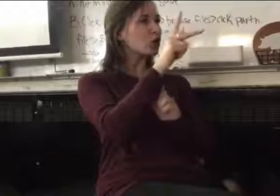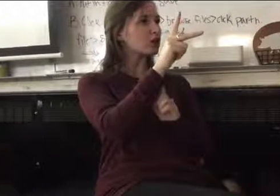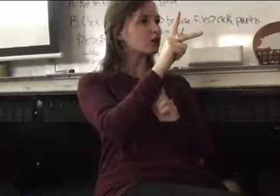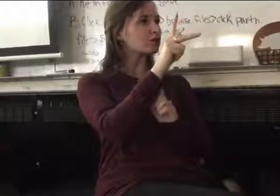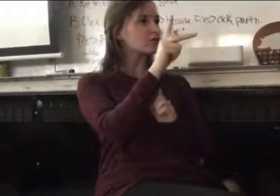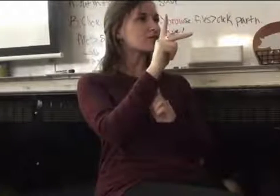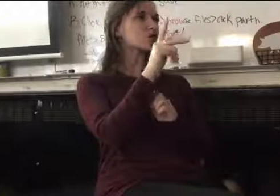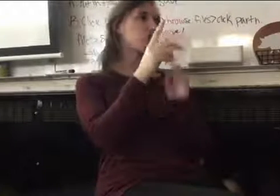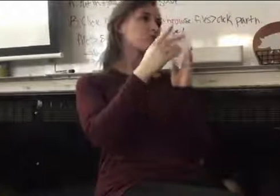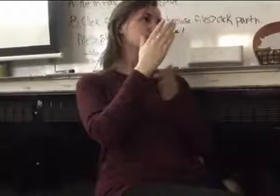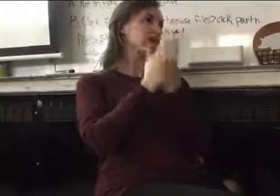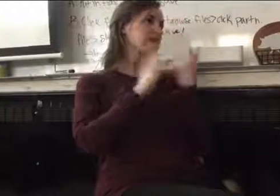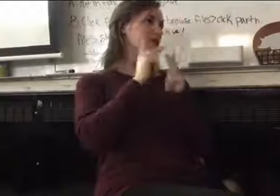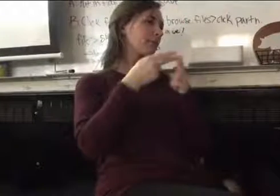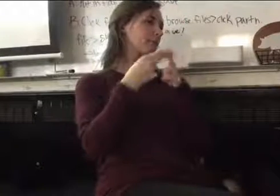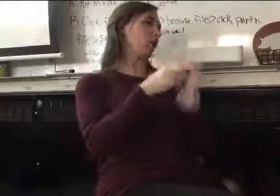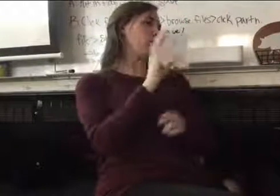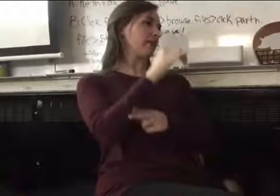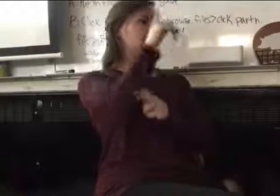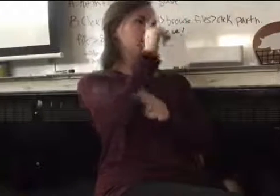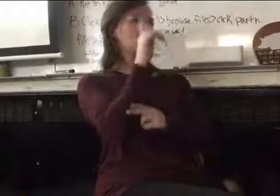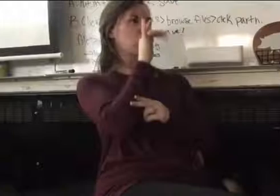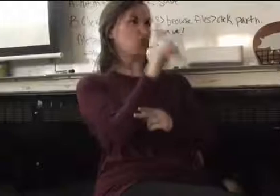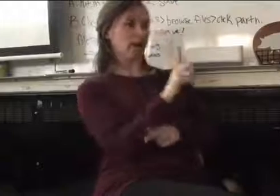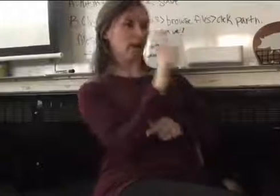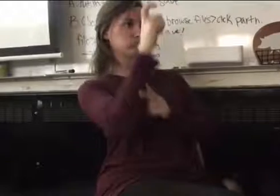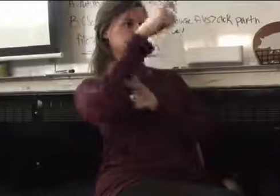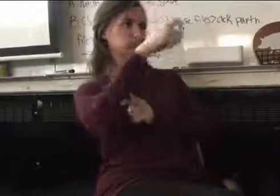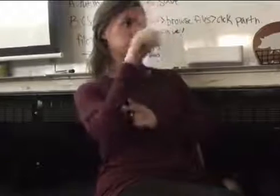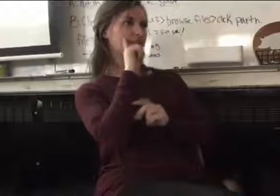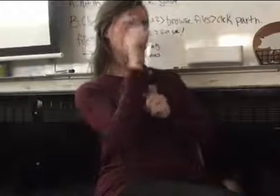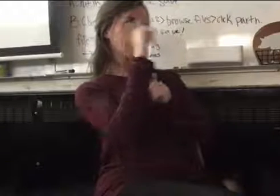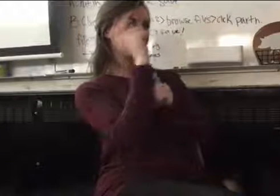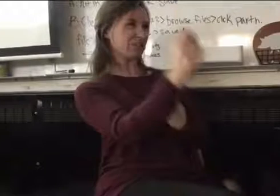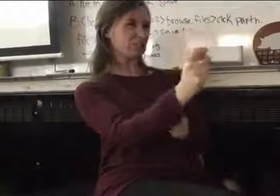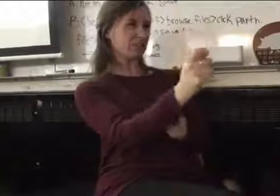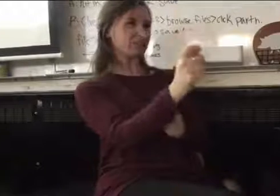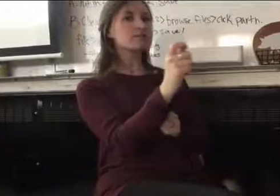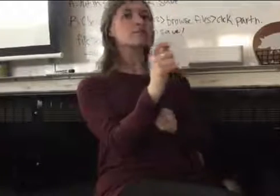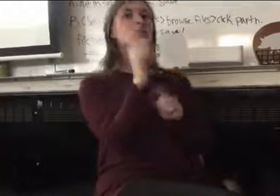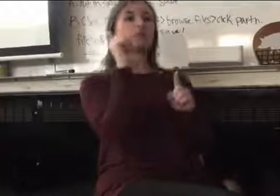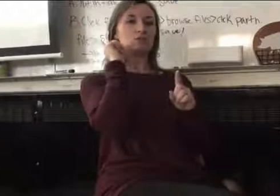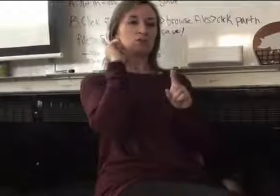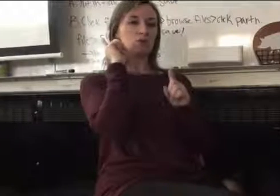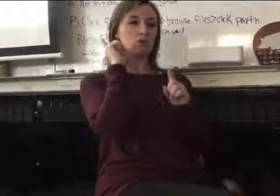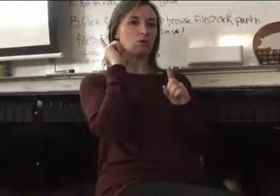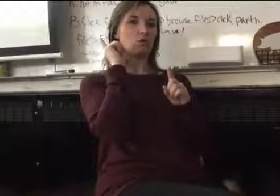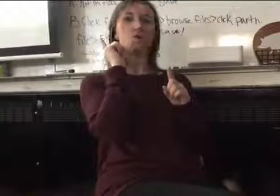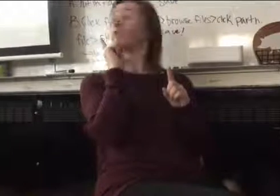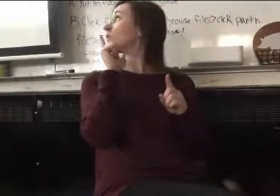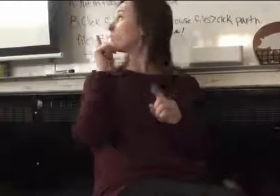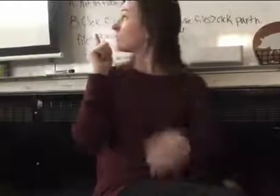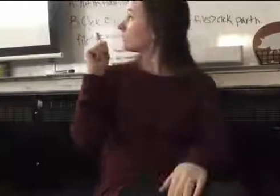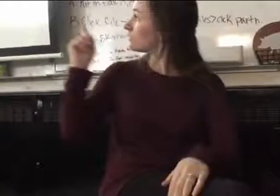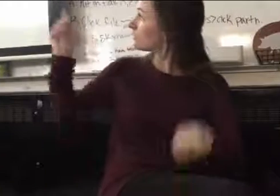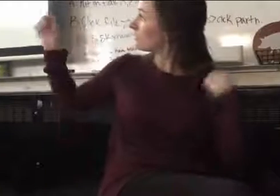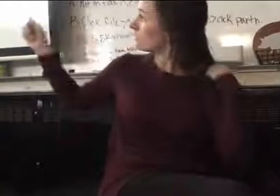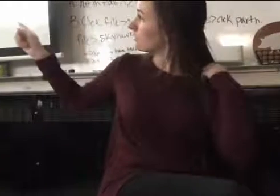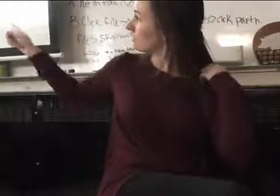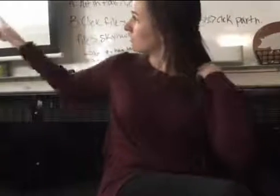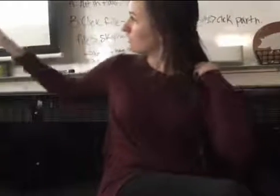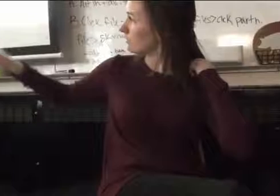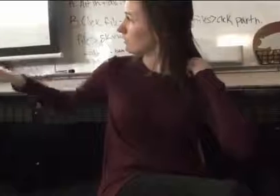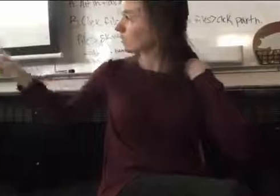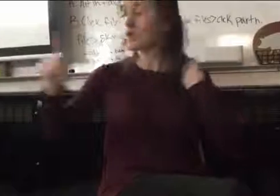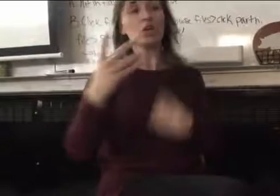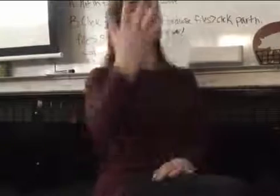here. Now, what happens is that this is the Union Army. These are the Confederates. Now, right here used to be